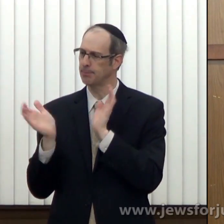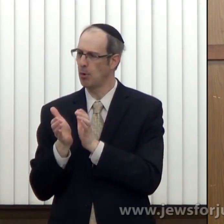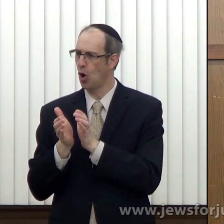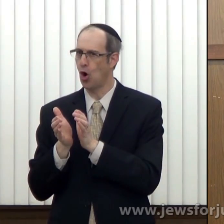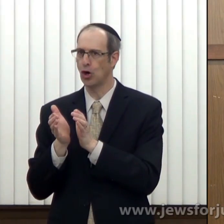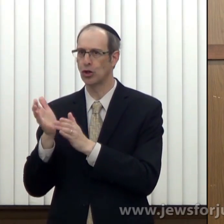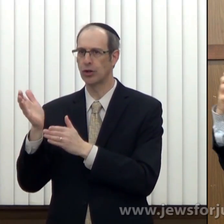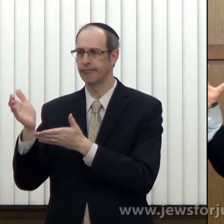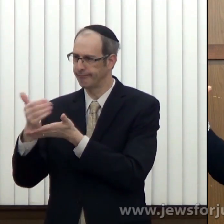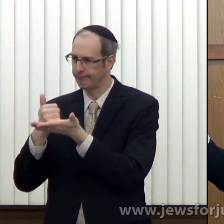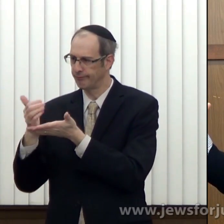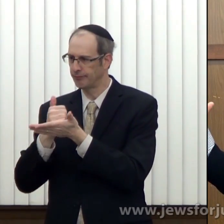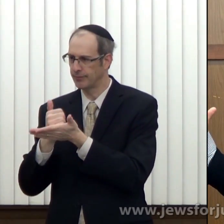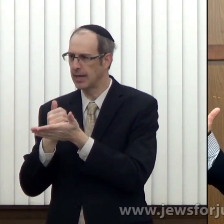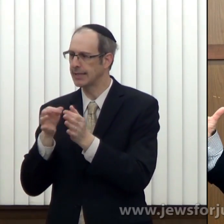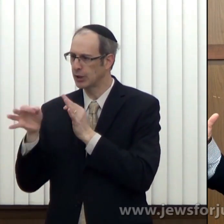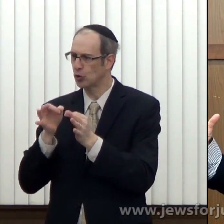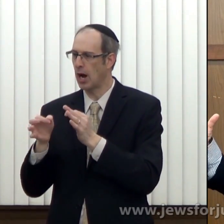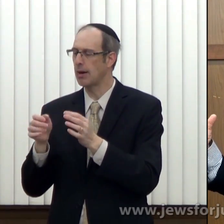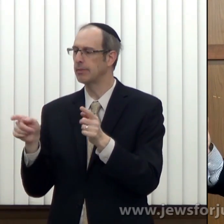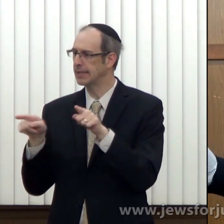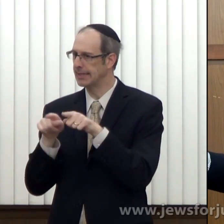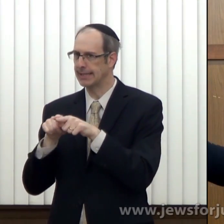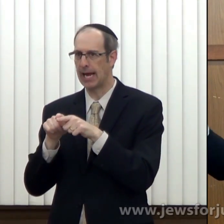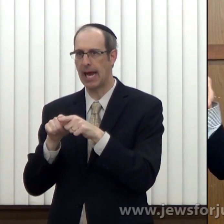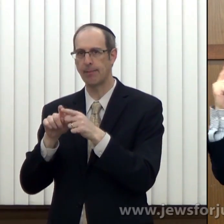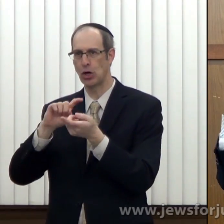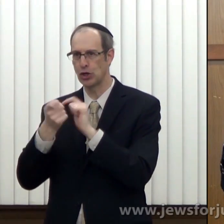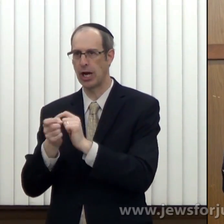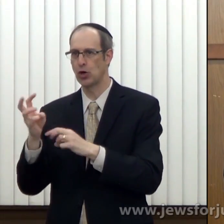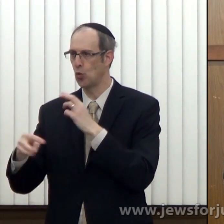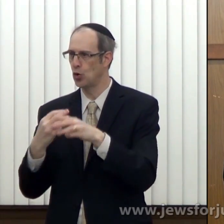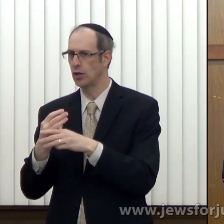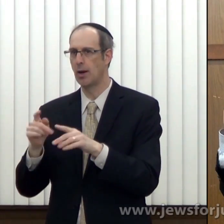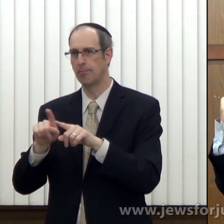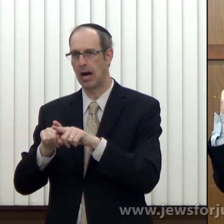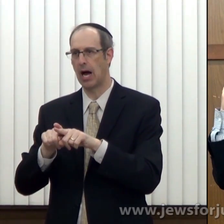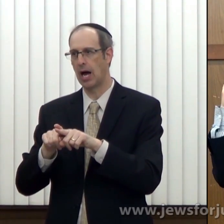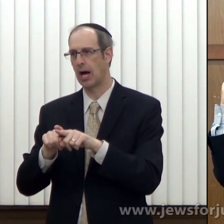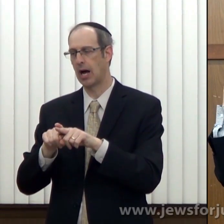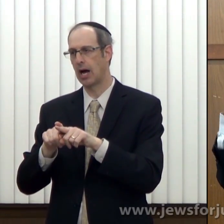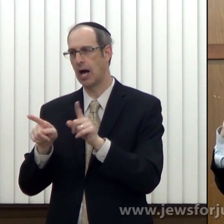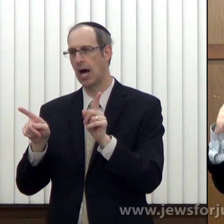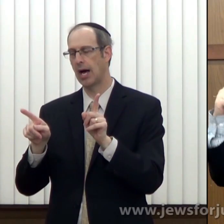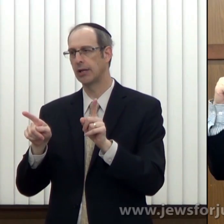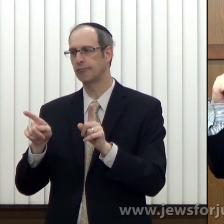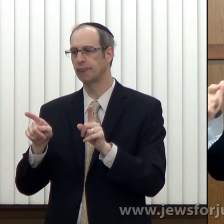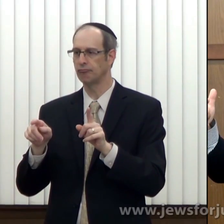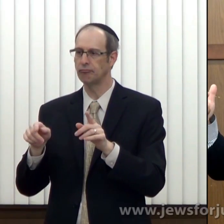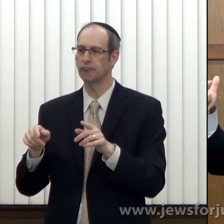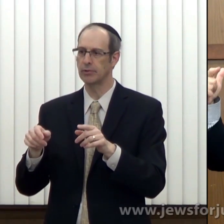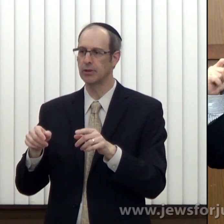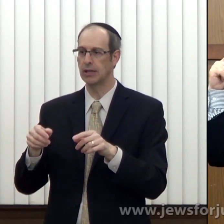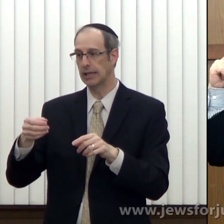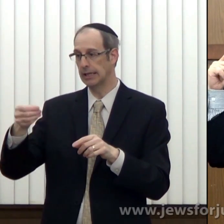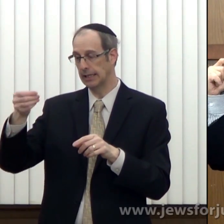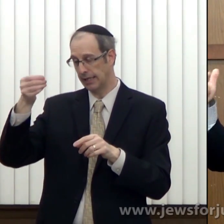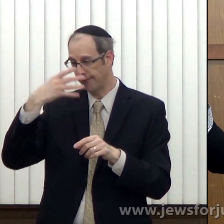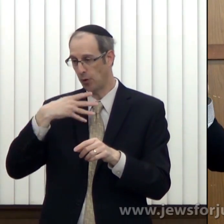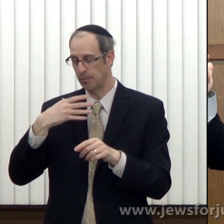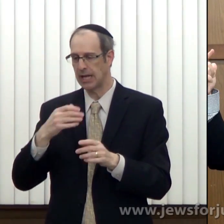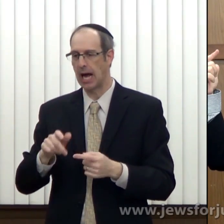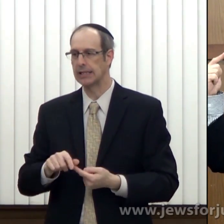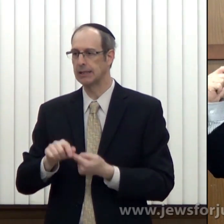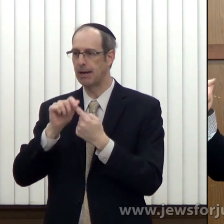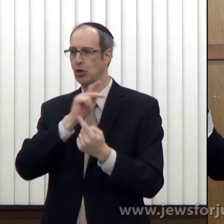that describe the same transformed world, but also tell us there'll be a special king that will